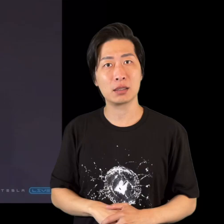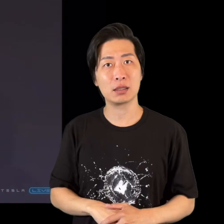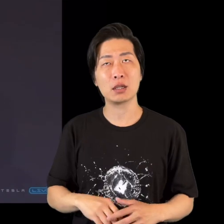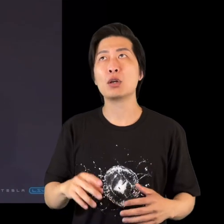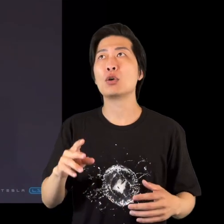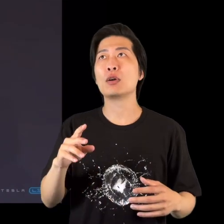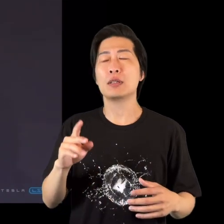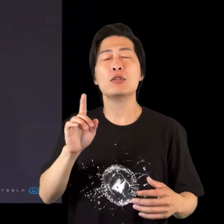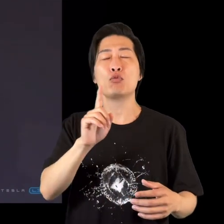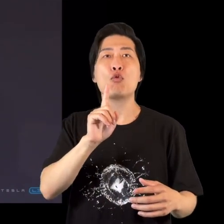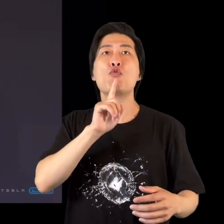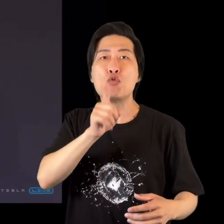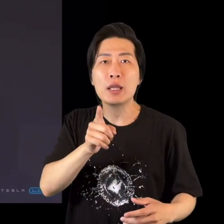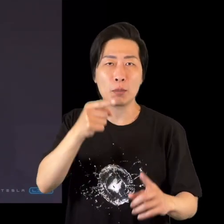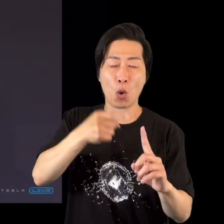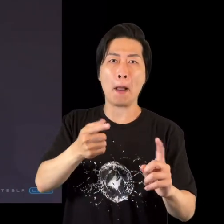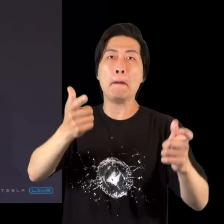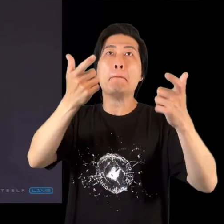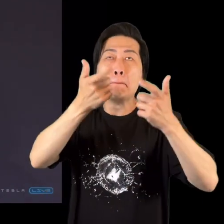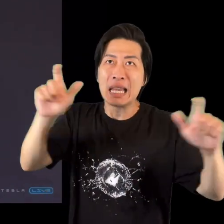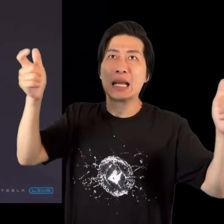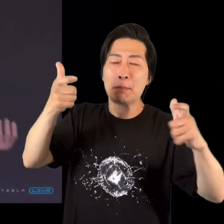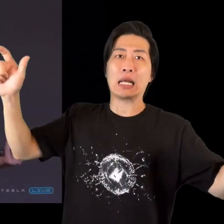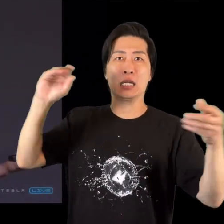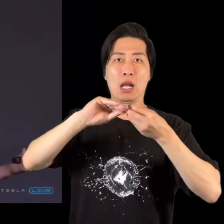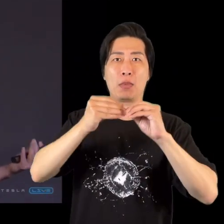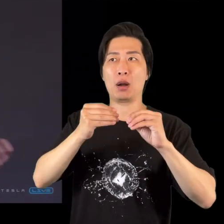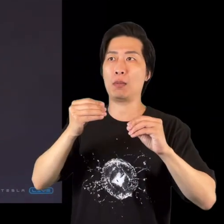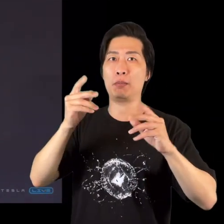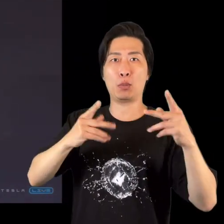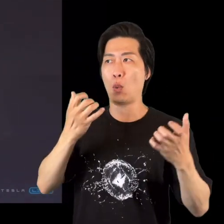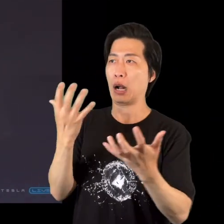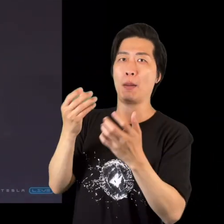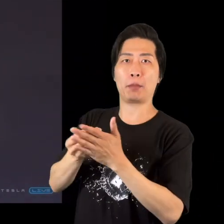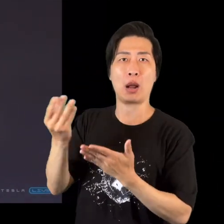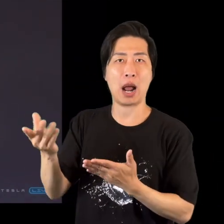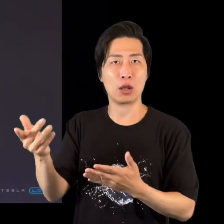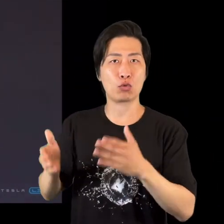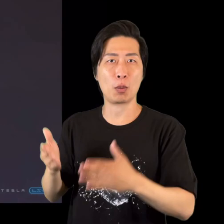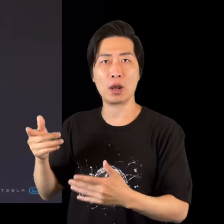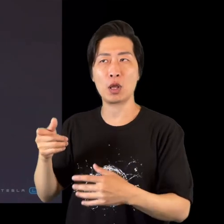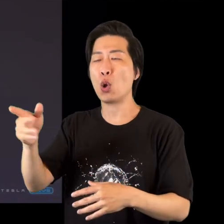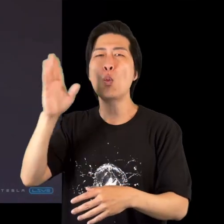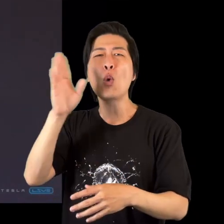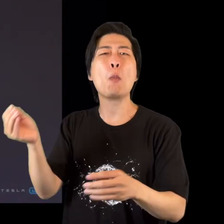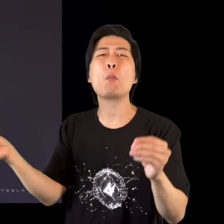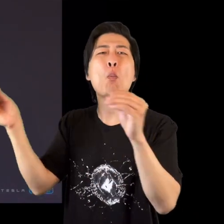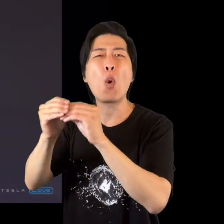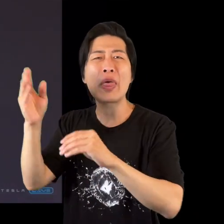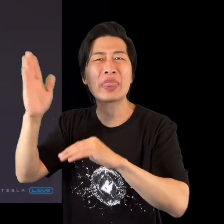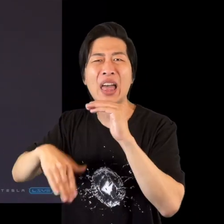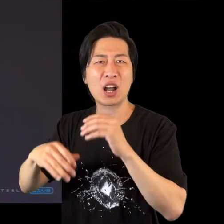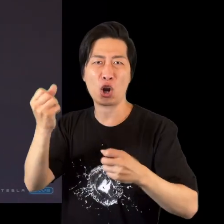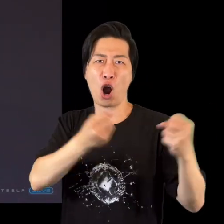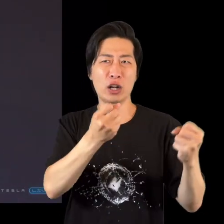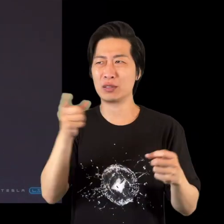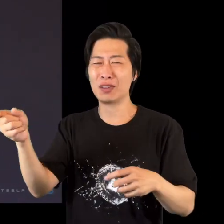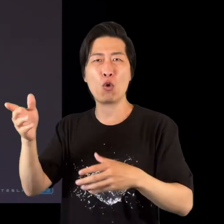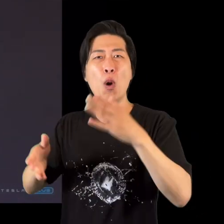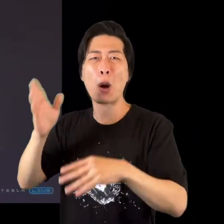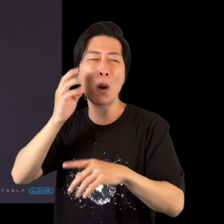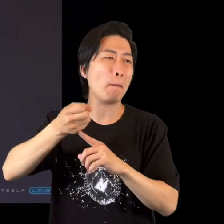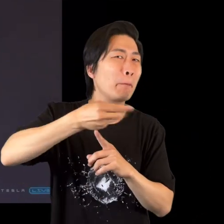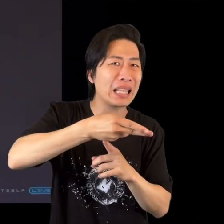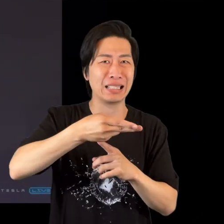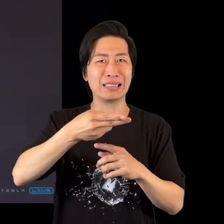be, it's some very big number is what I'm saying, and a number vastly in excess of the number of